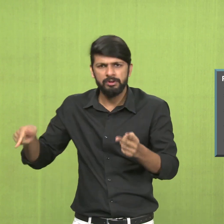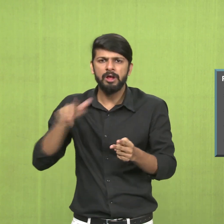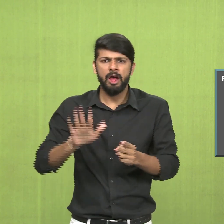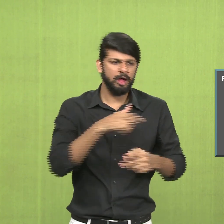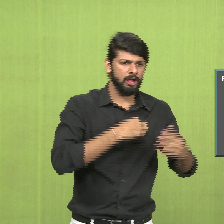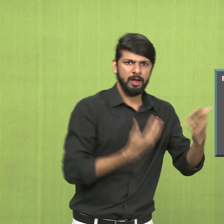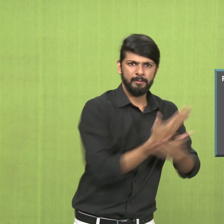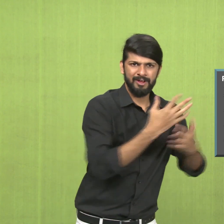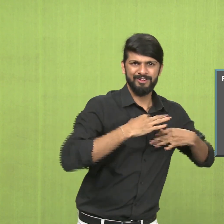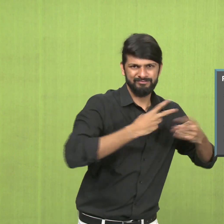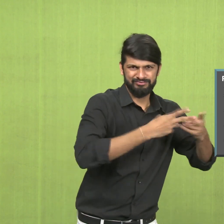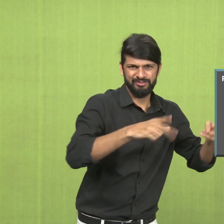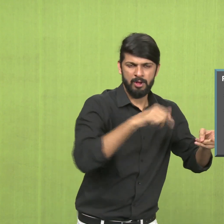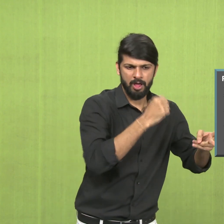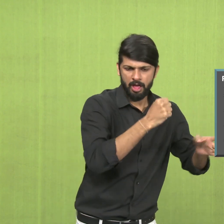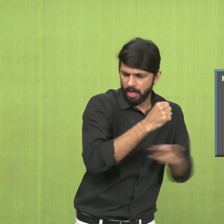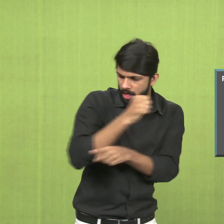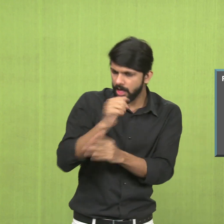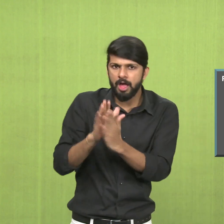and documents.